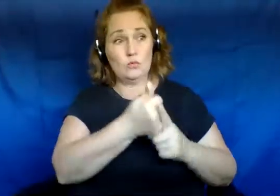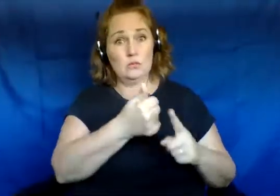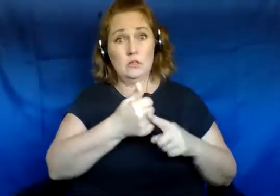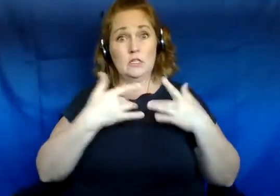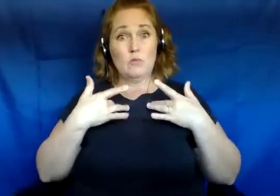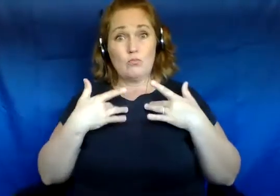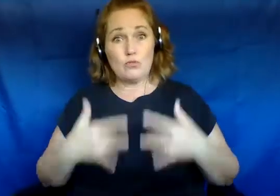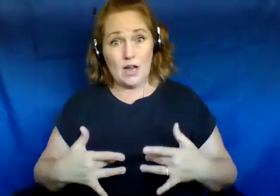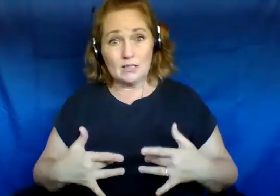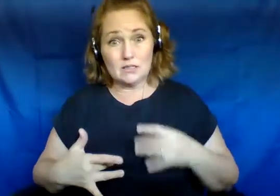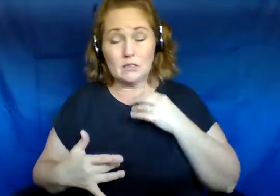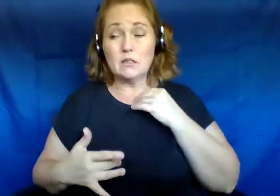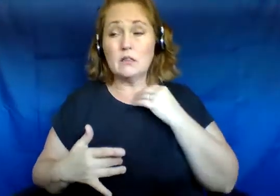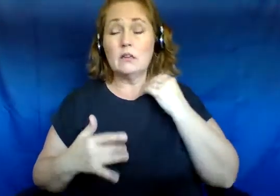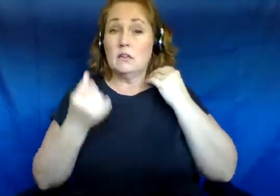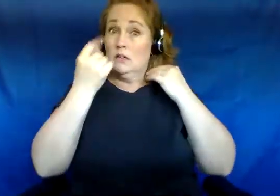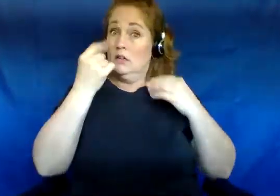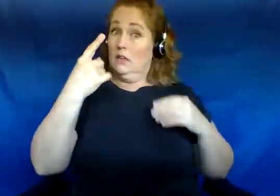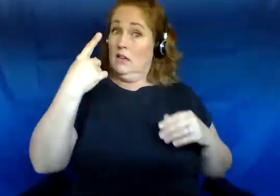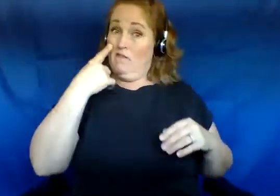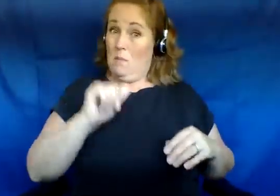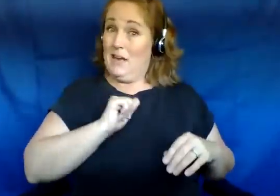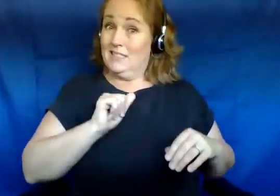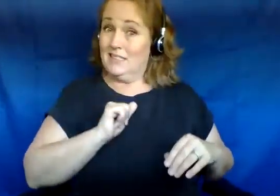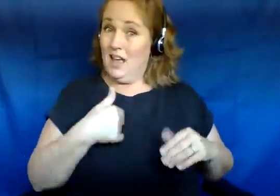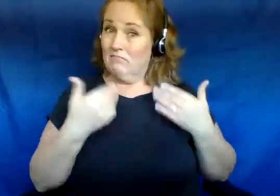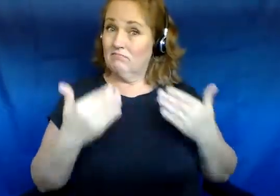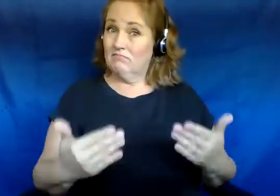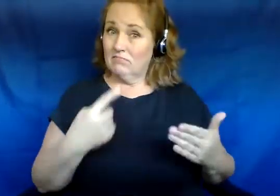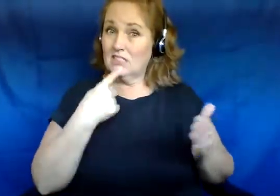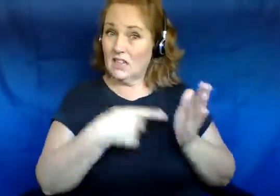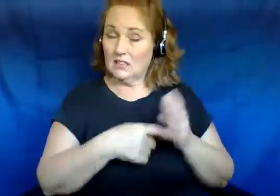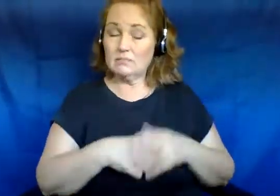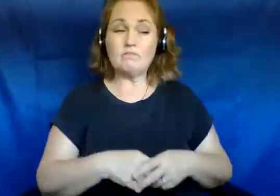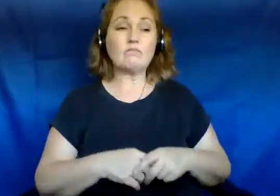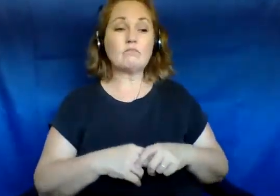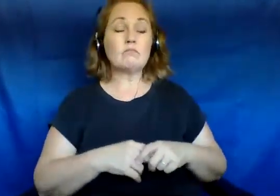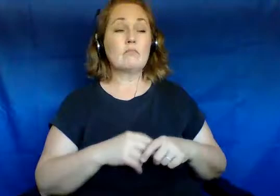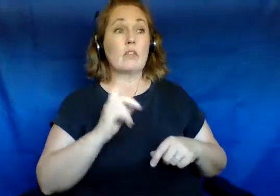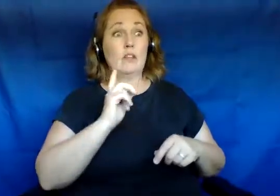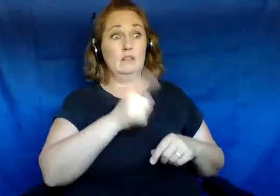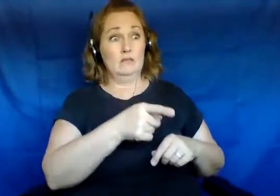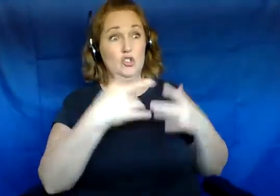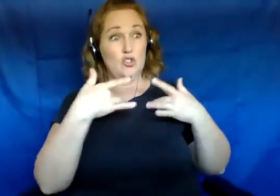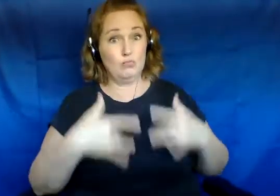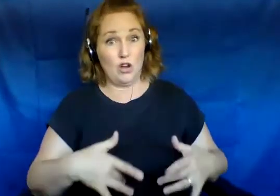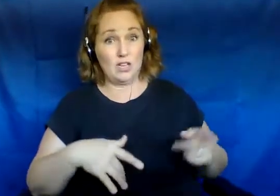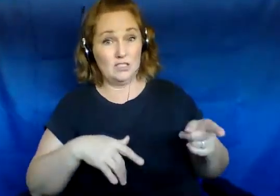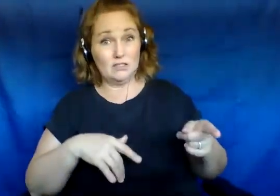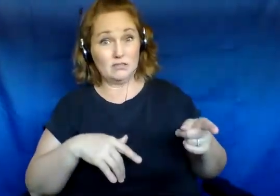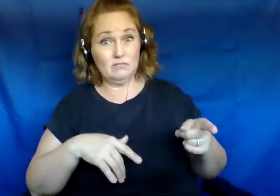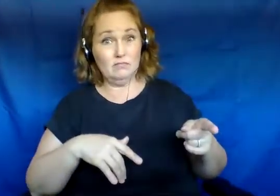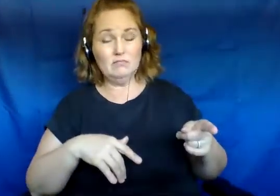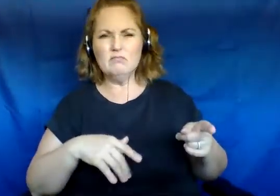is depressed, and I'm going to say this for myself, there is nothing more self-centered